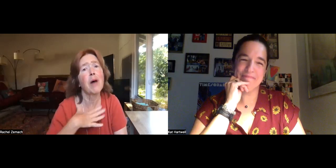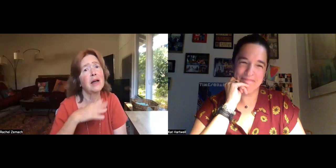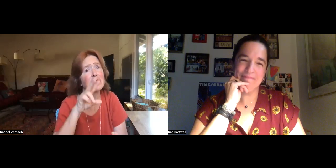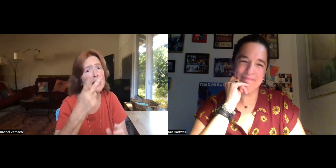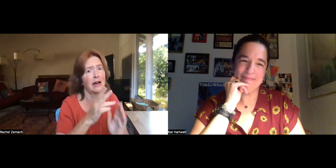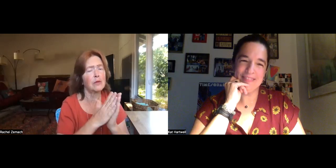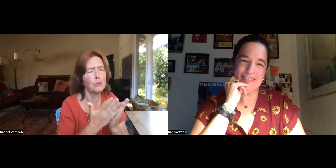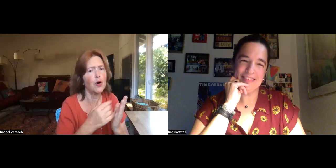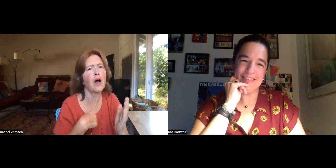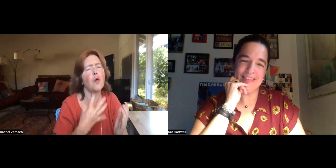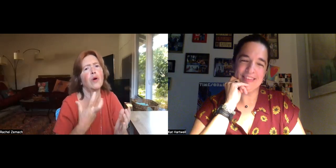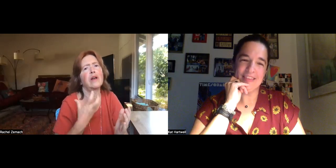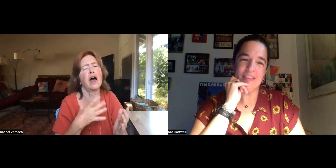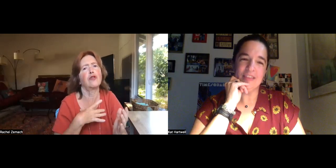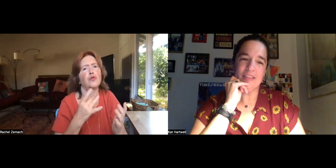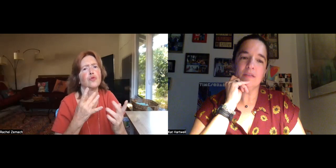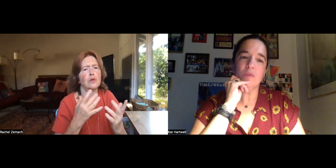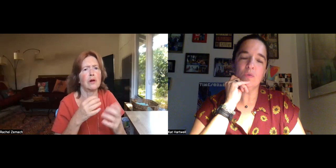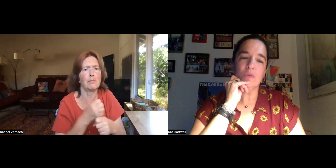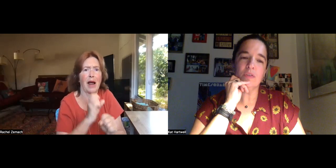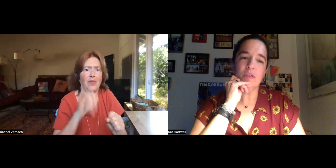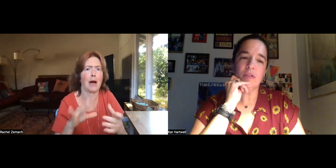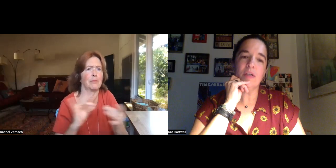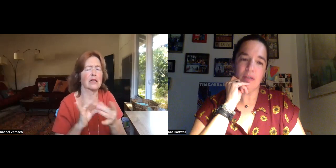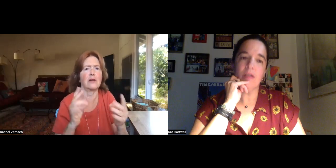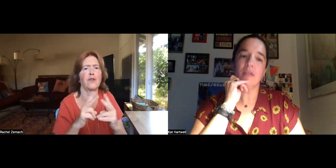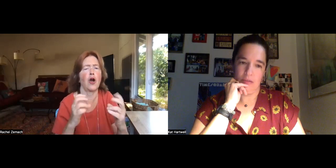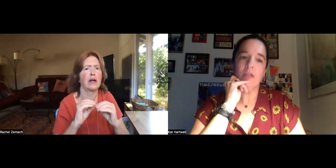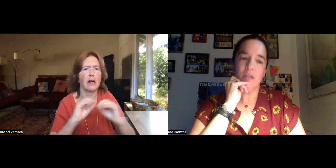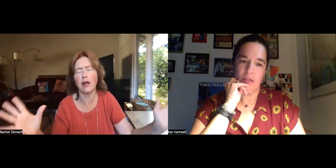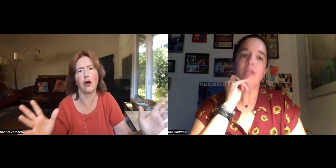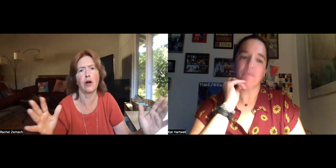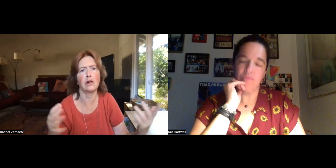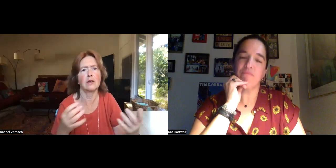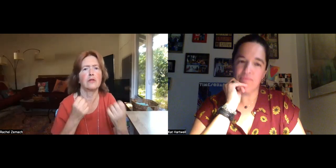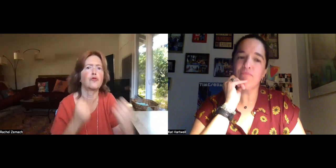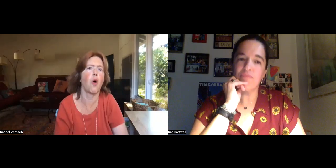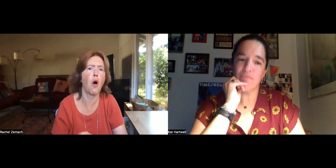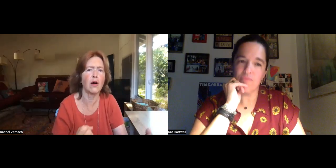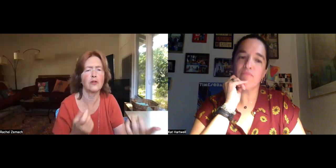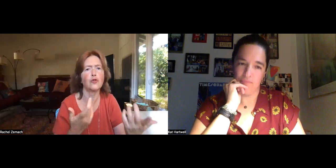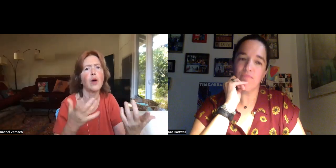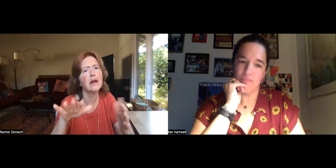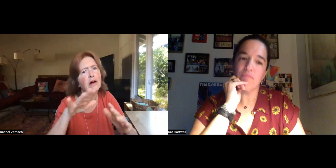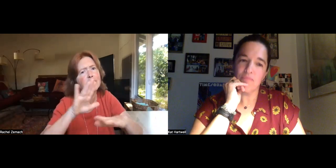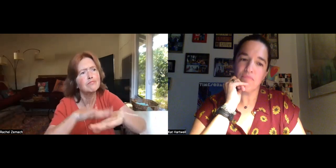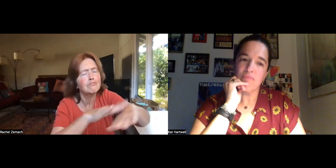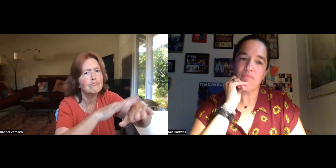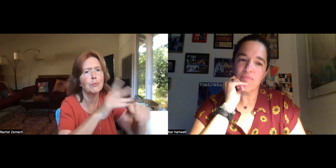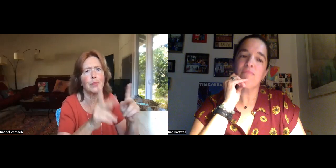My second book, I would like to make that method very clear. Strong to kind of